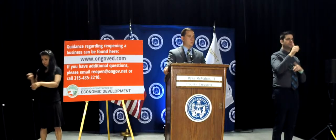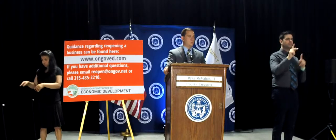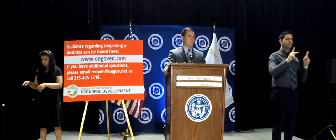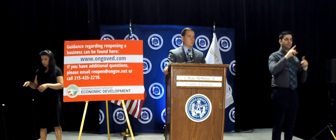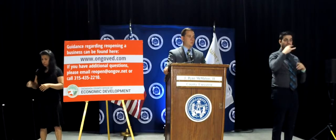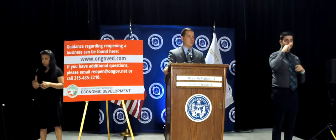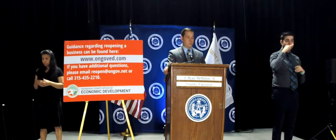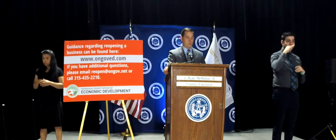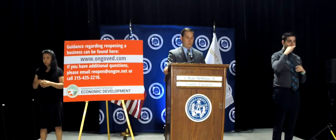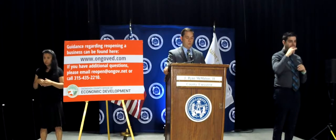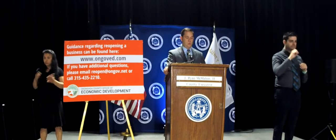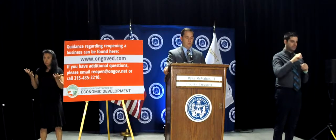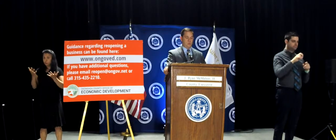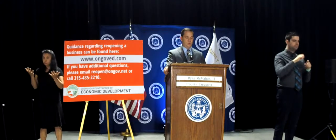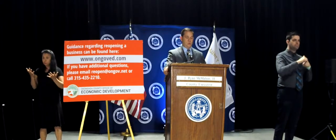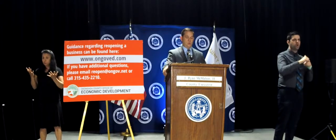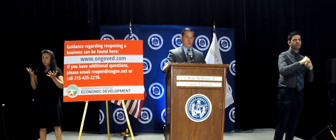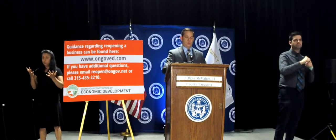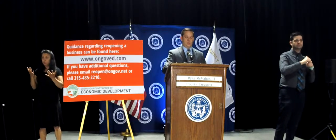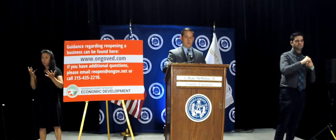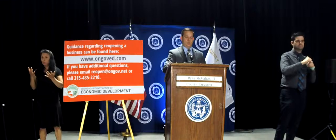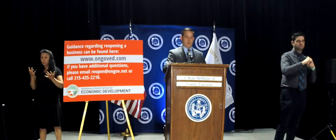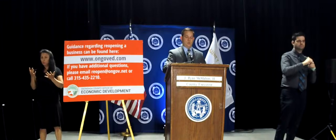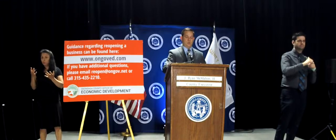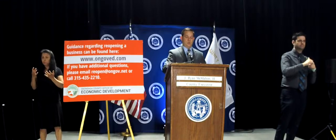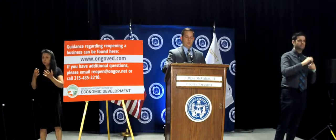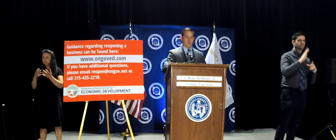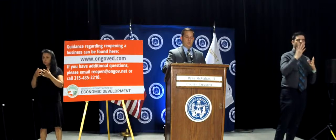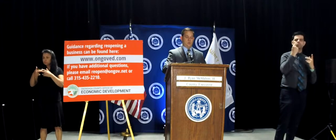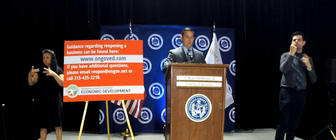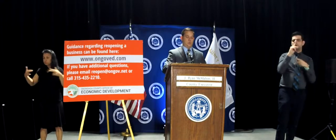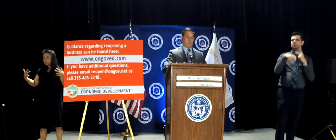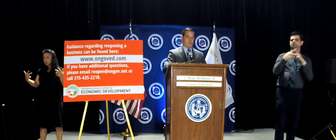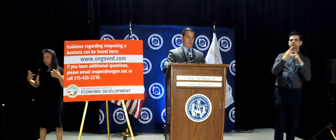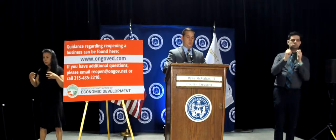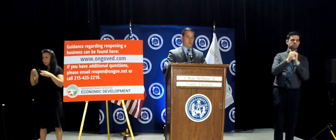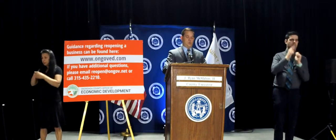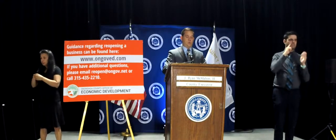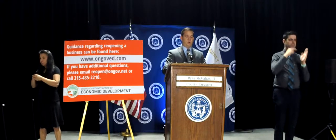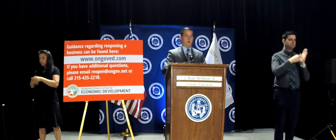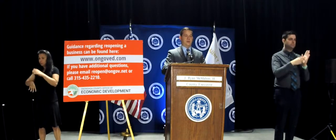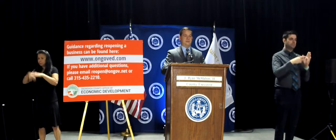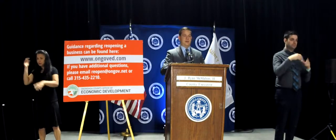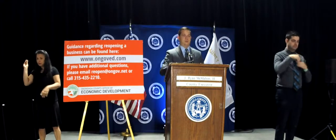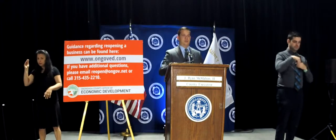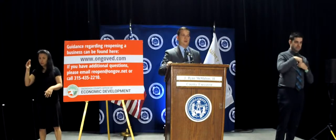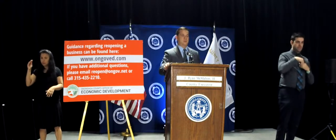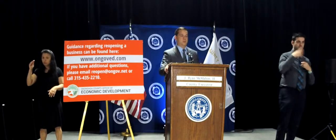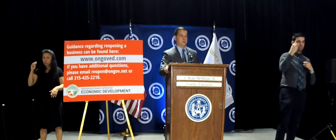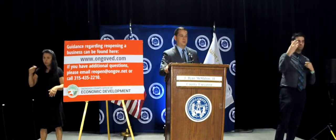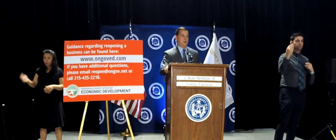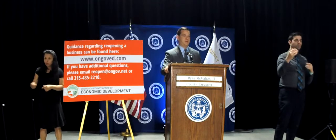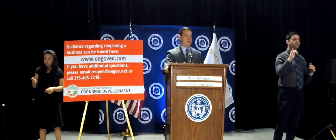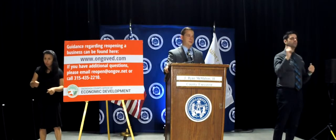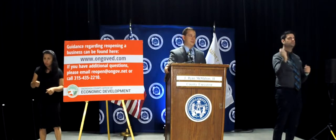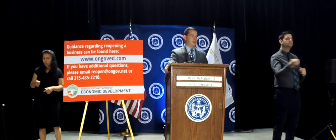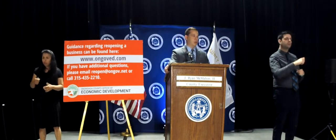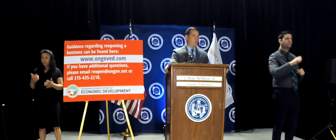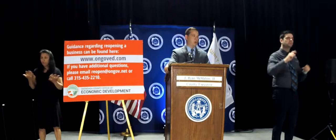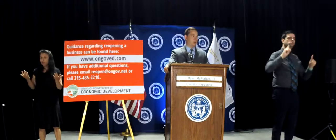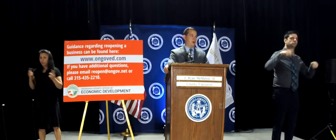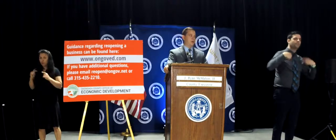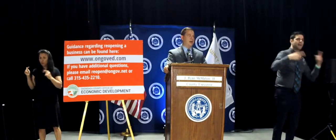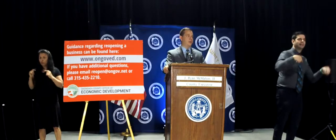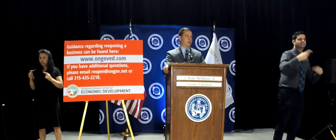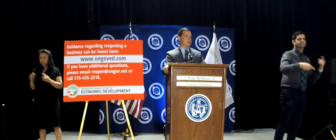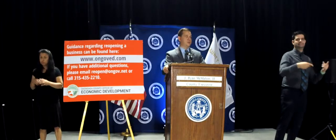of sports, indoors or outdoors, tennis, gymnastics. So where we get 10, Michelle, is because the governor has an executive